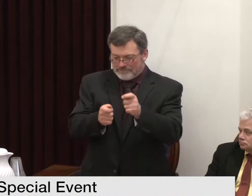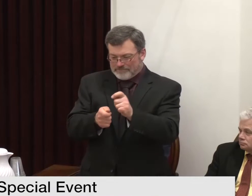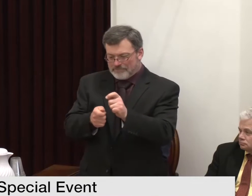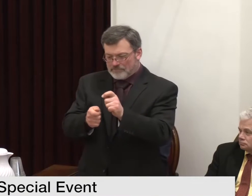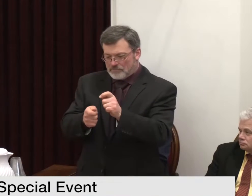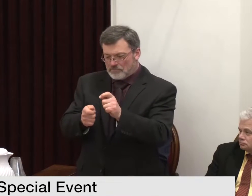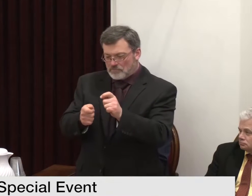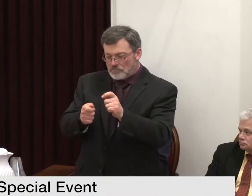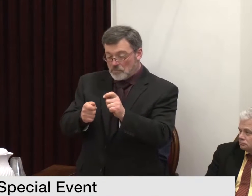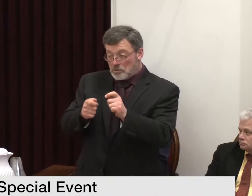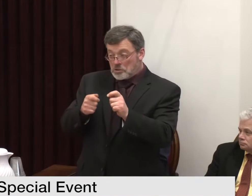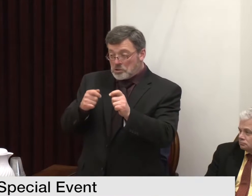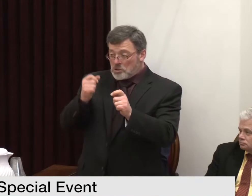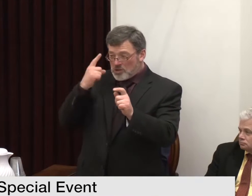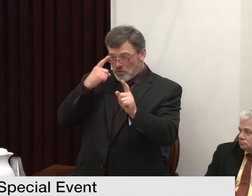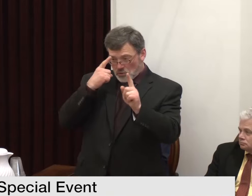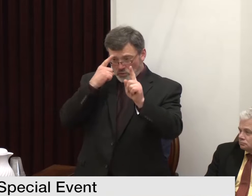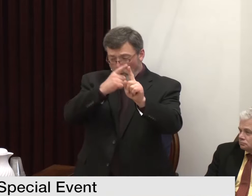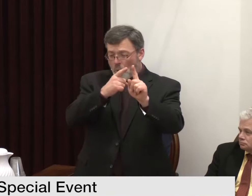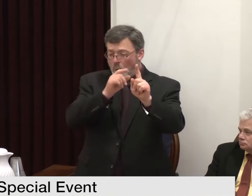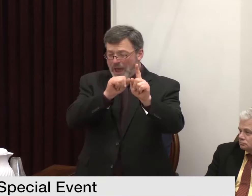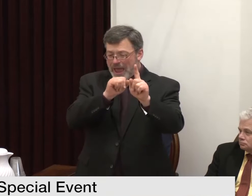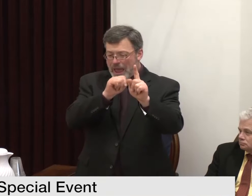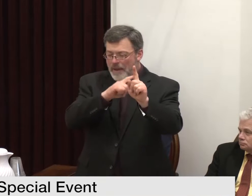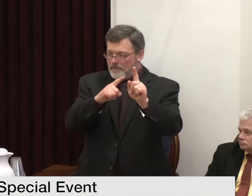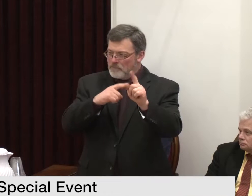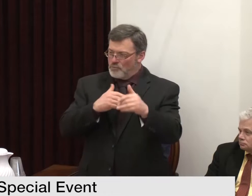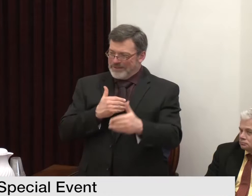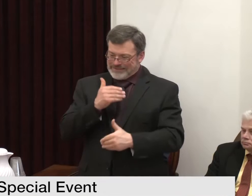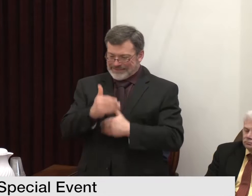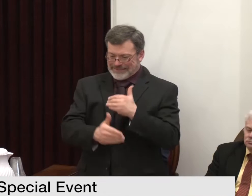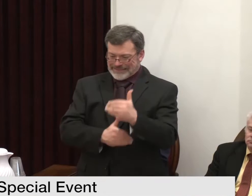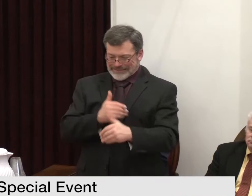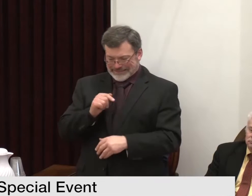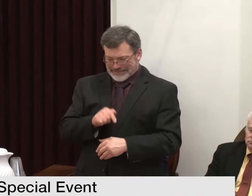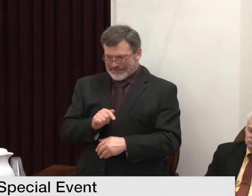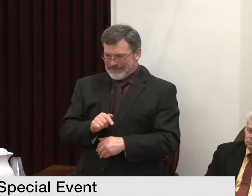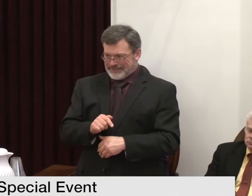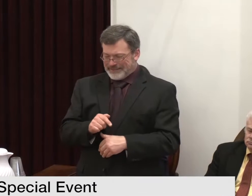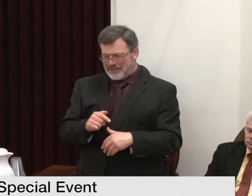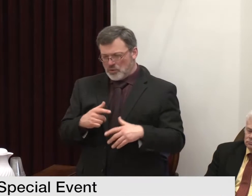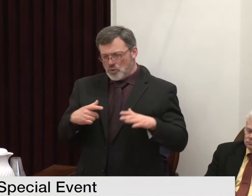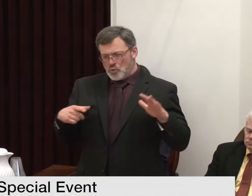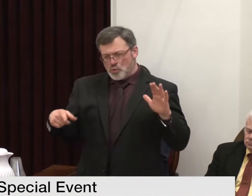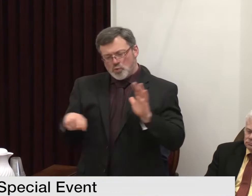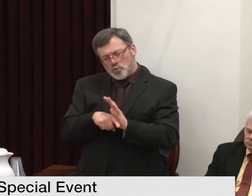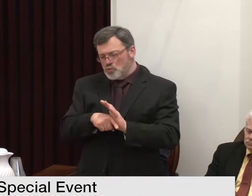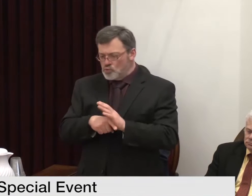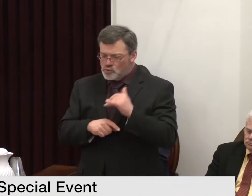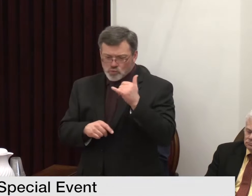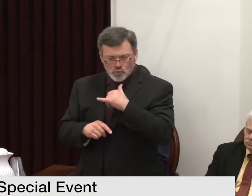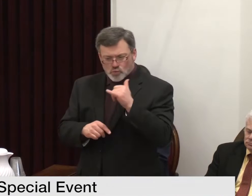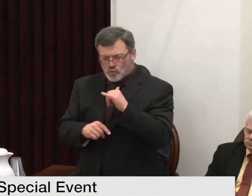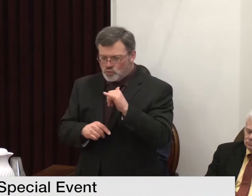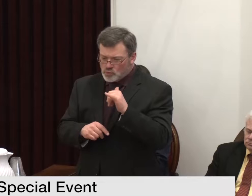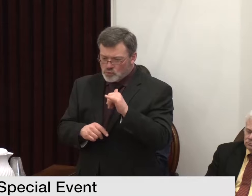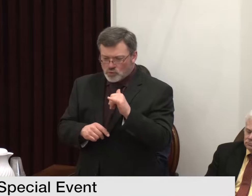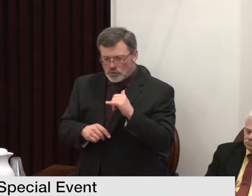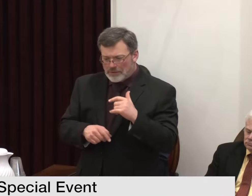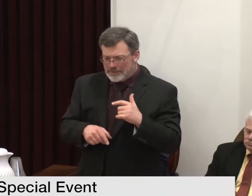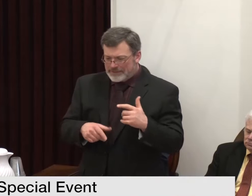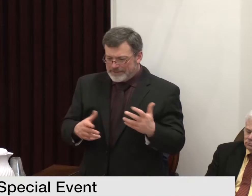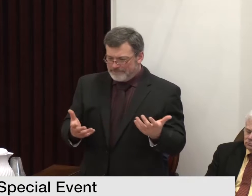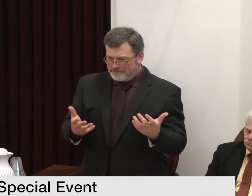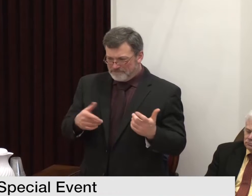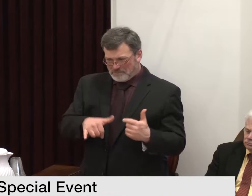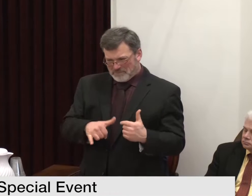But again, there were negative consequences because we limited a valuable tool. And on top of